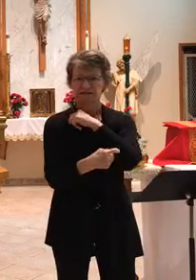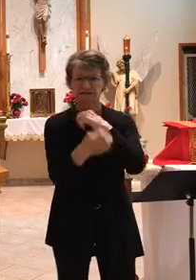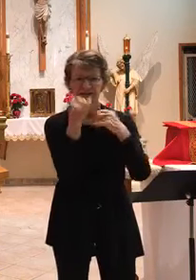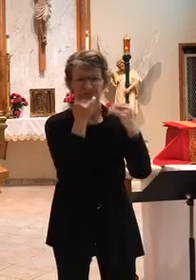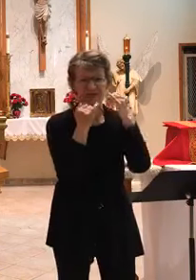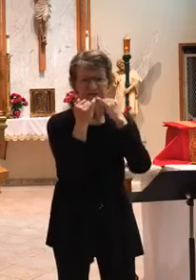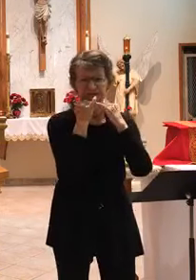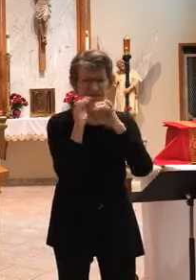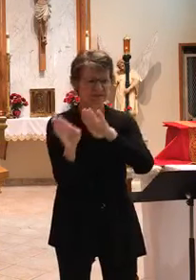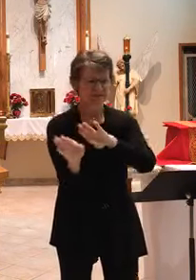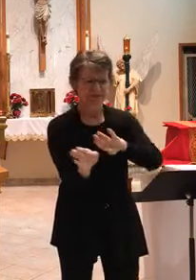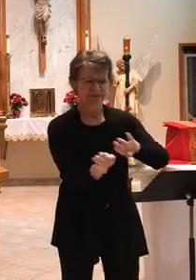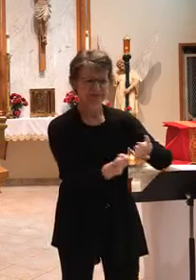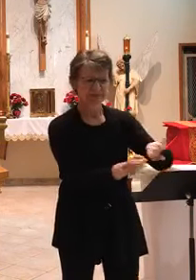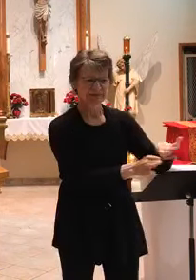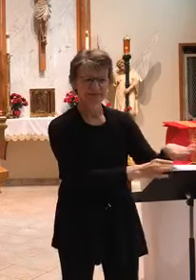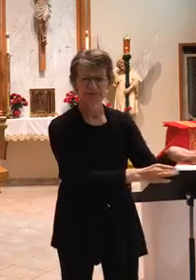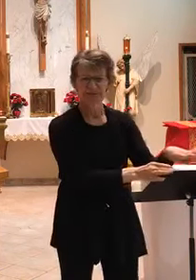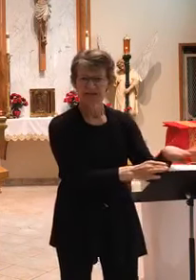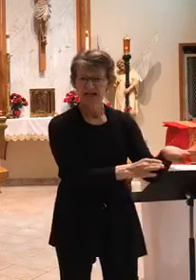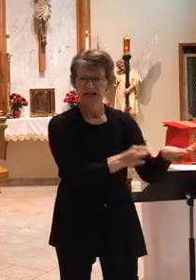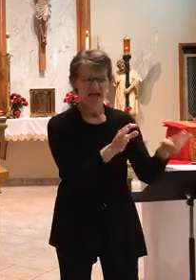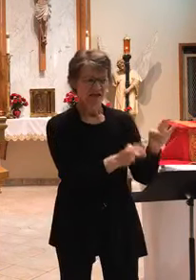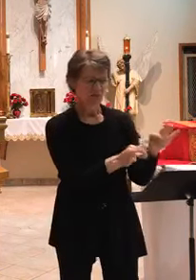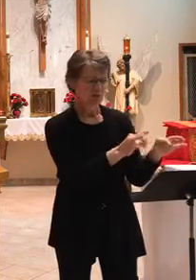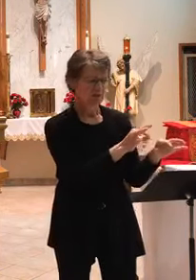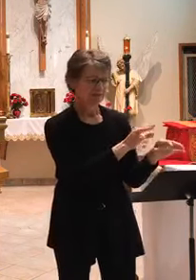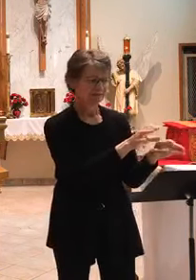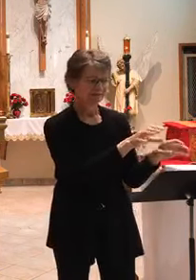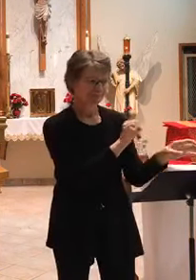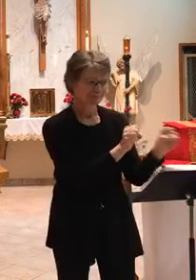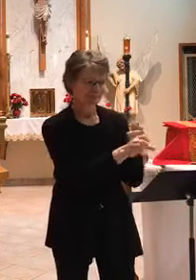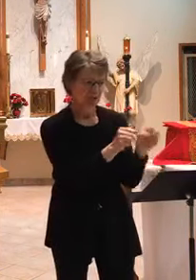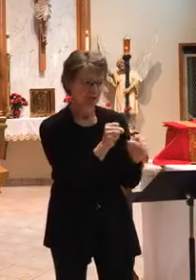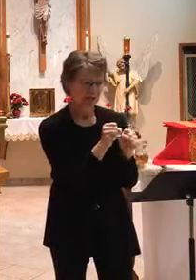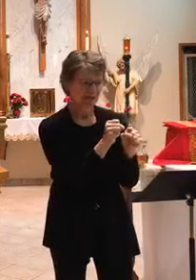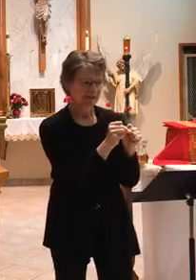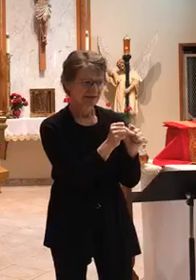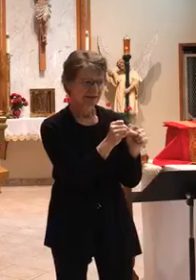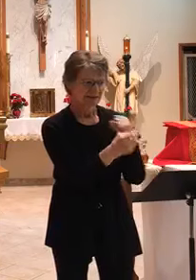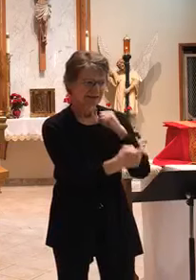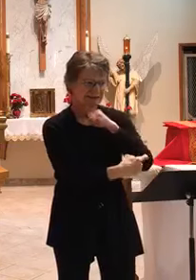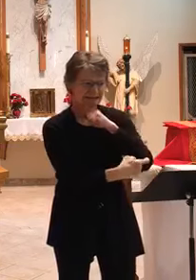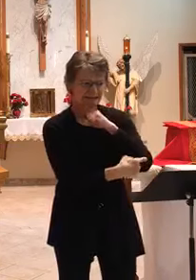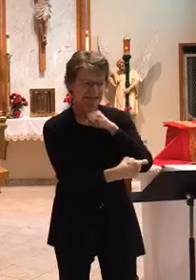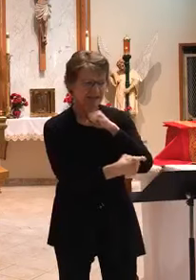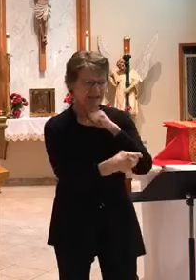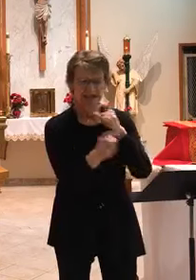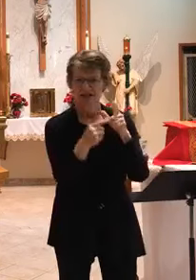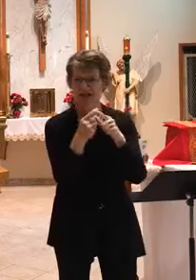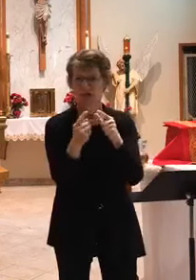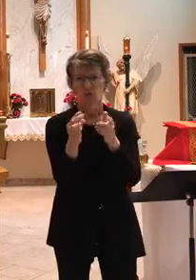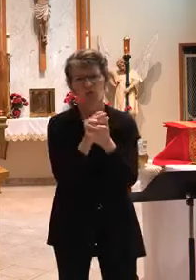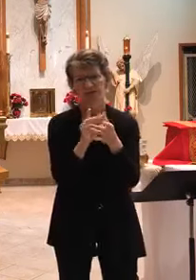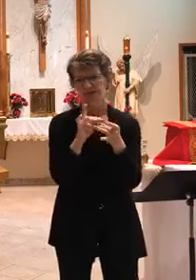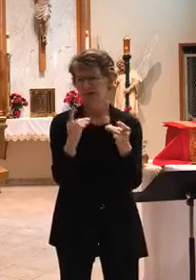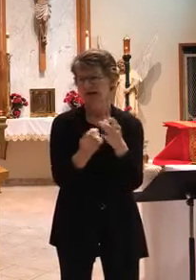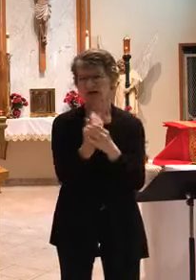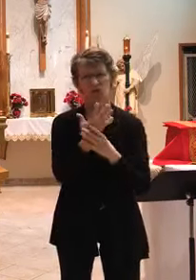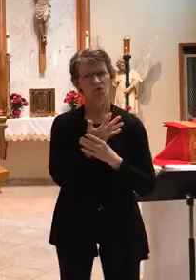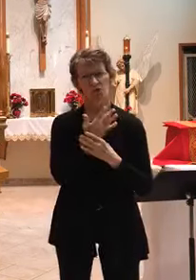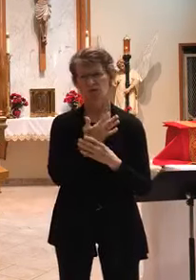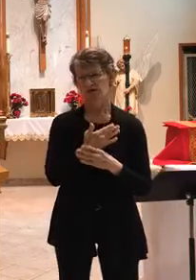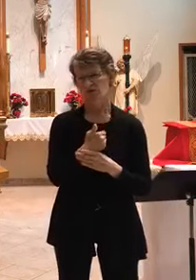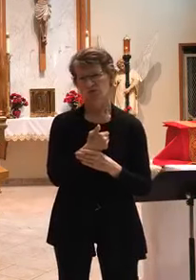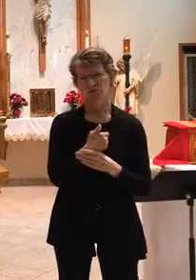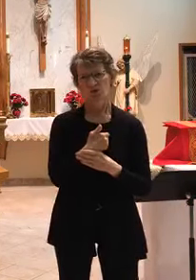Holy Spirit can't work and cannot grow in the midst of this garden of the soul. I was